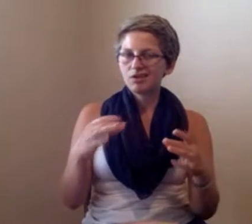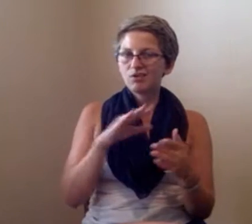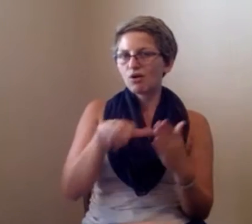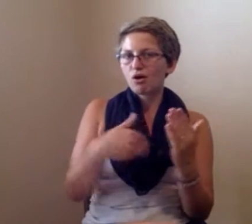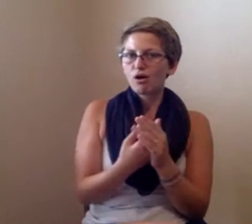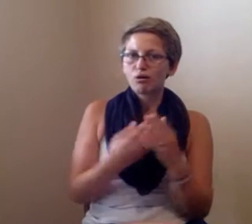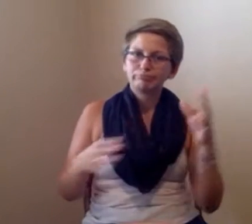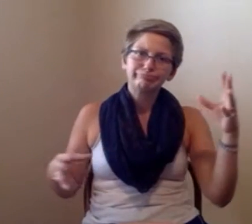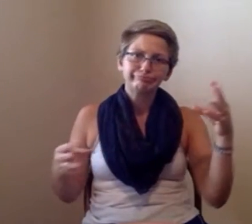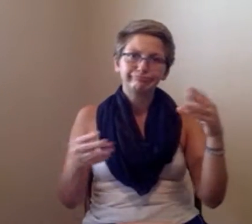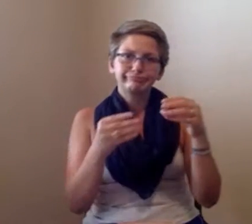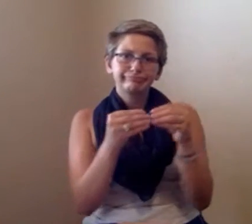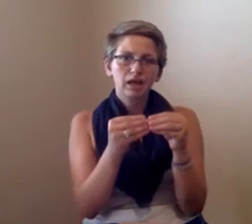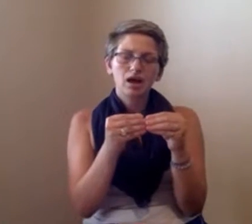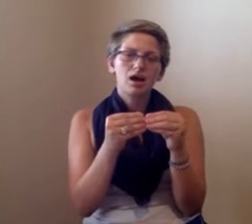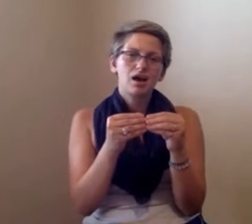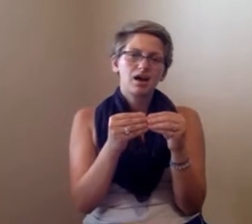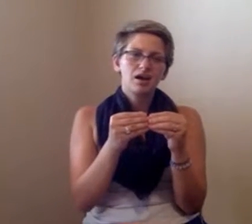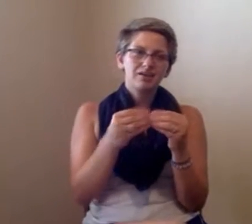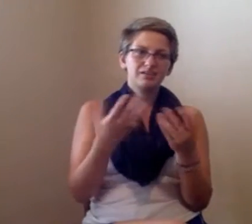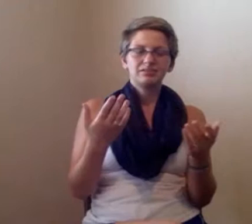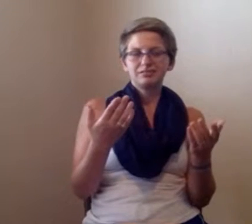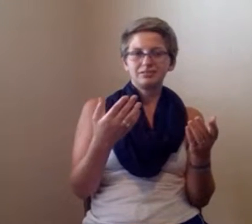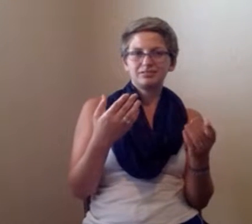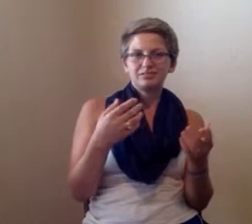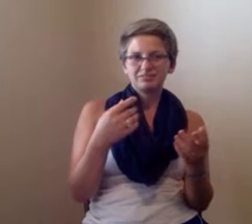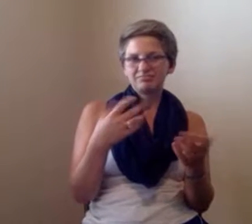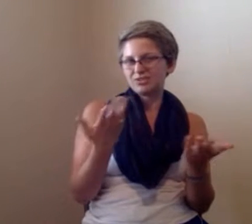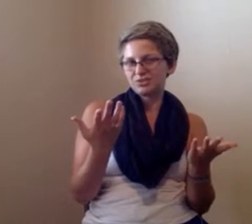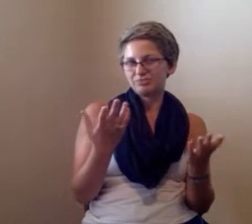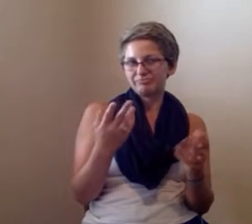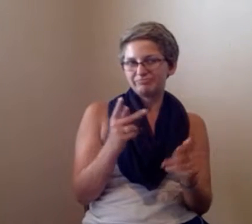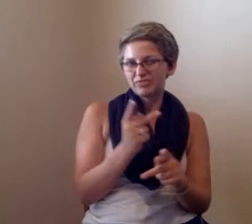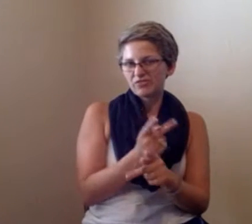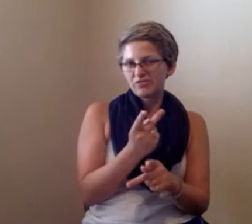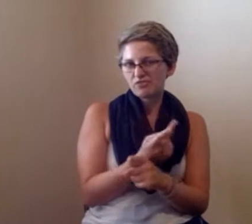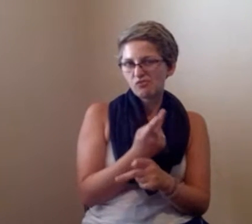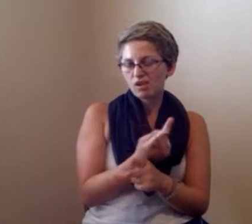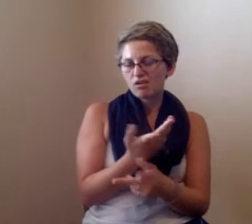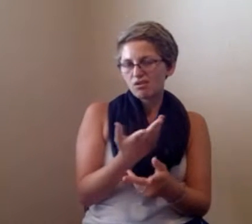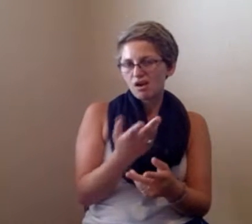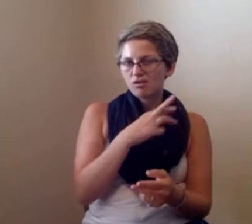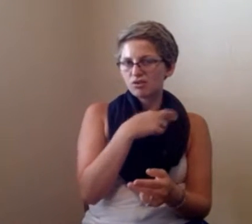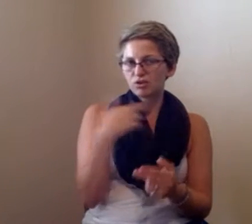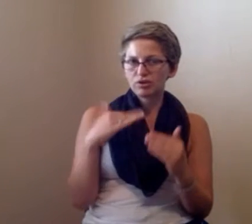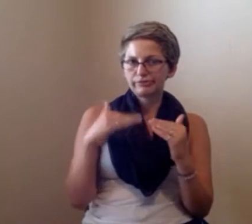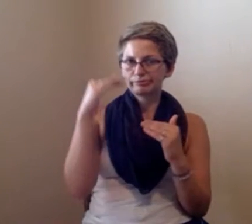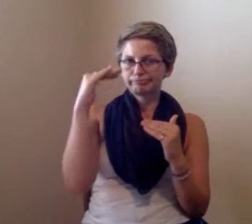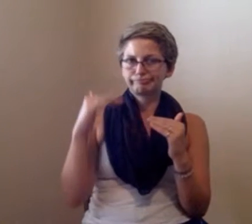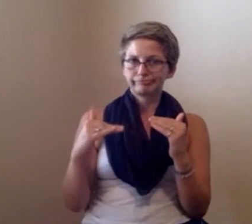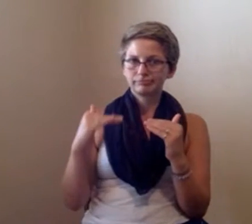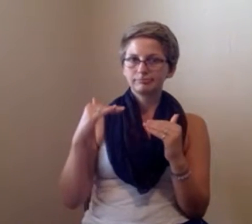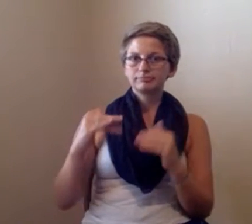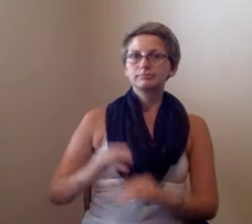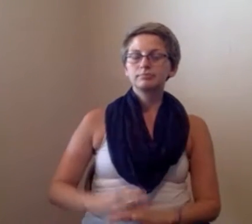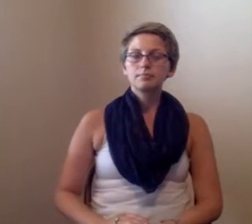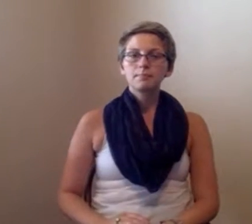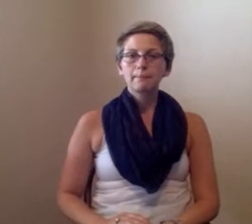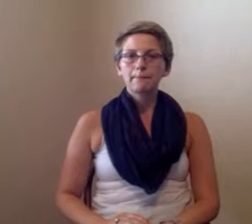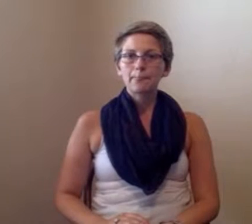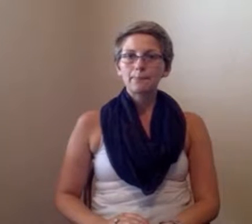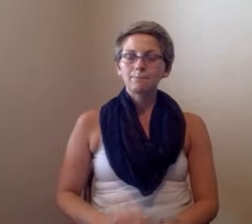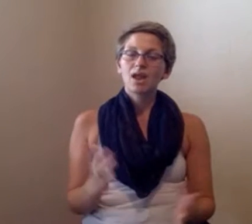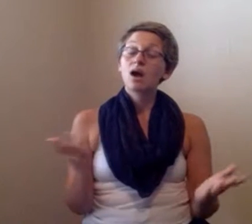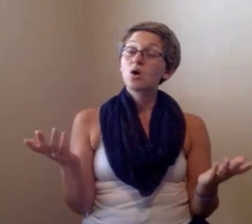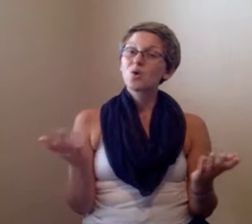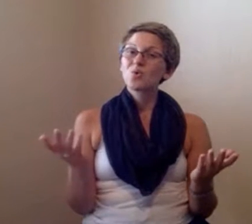the average population for developing lots of problems, including diabetes, heart attack, and stroke. Some things we can't really